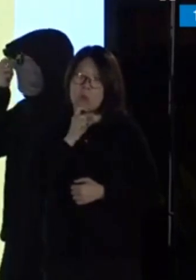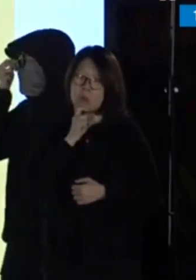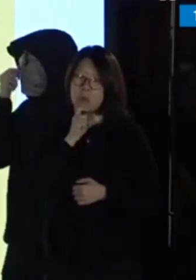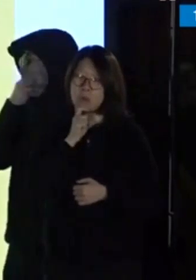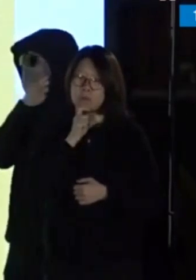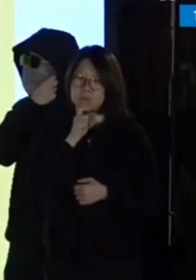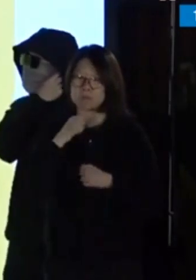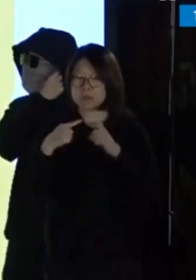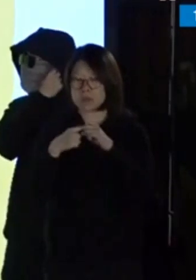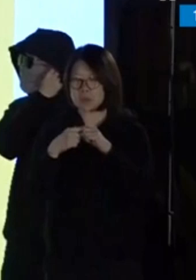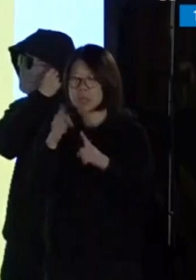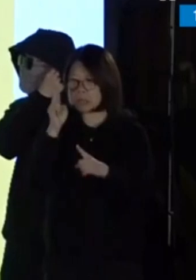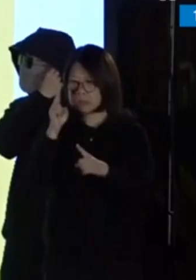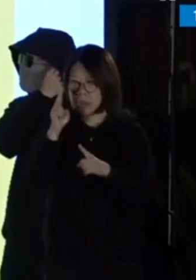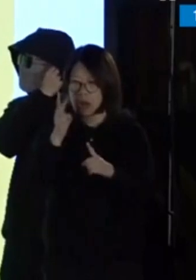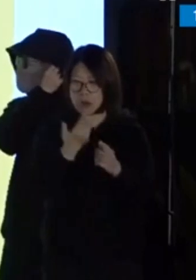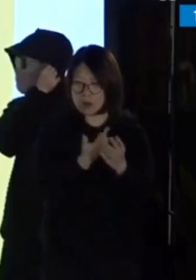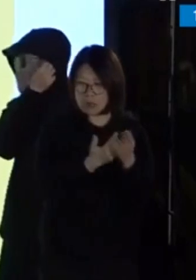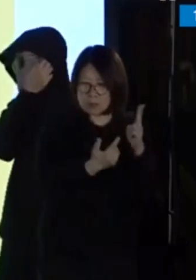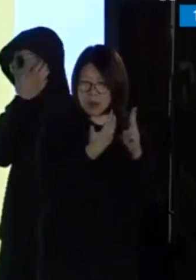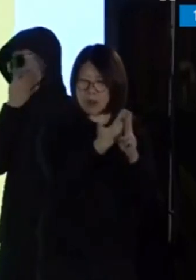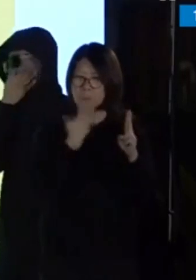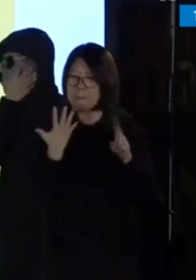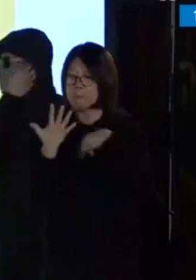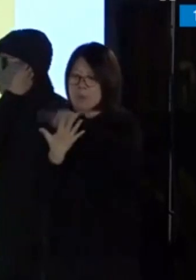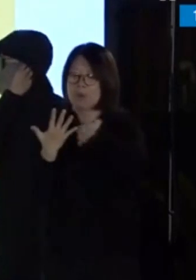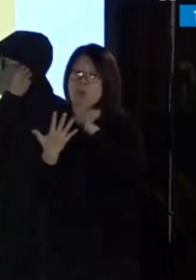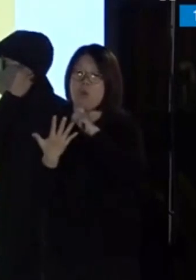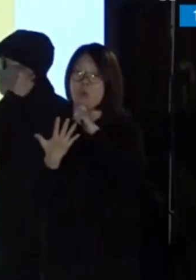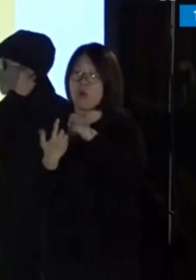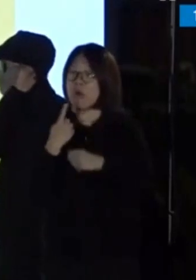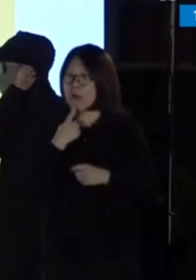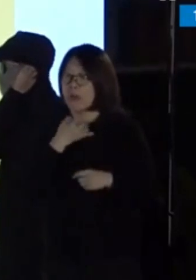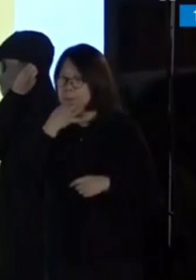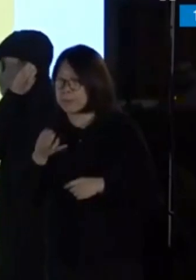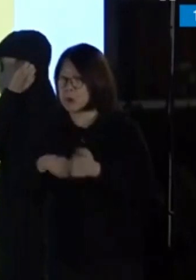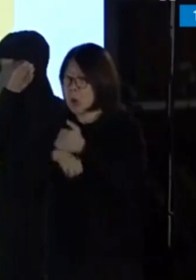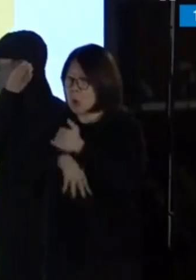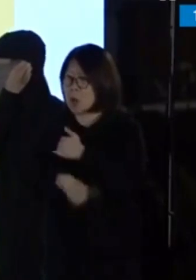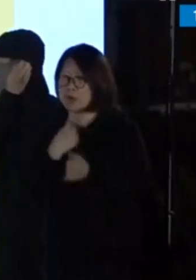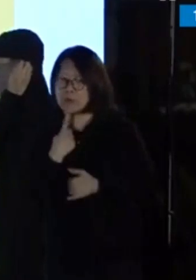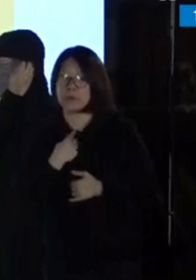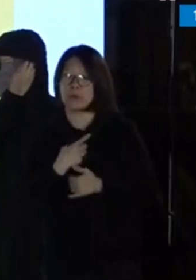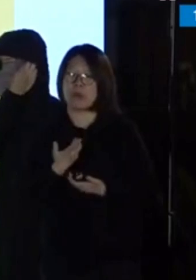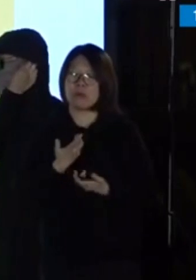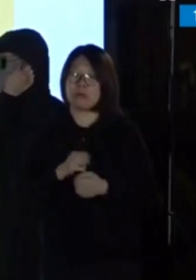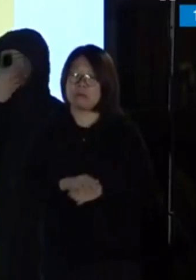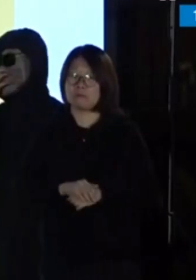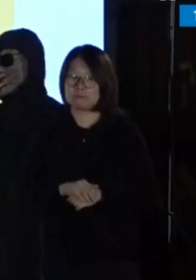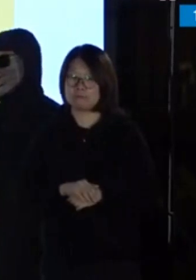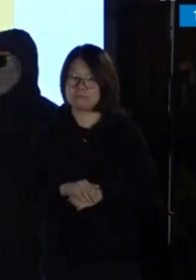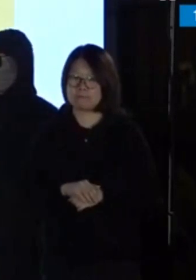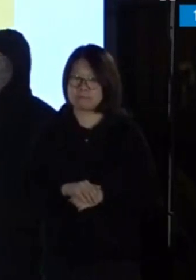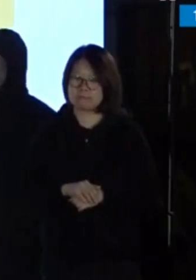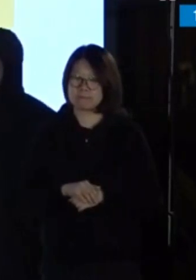toxicity of tear gas smoke deployed by the Hong Kong police on human body, potentially connected with the dangerous levels of cyanide